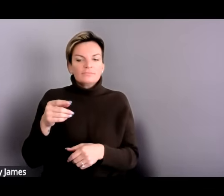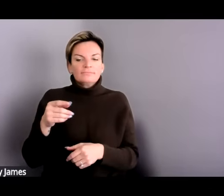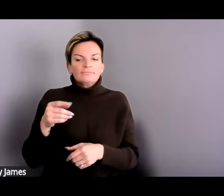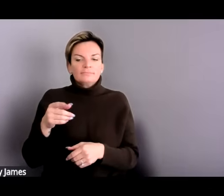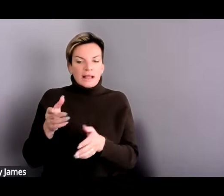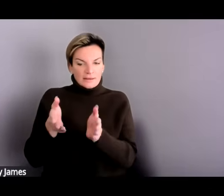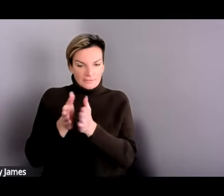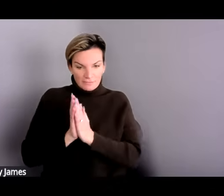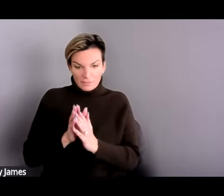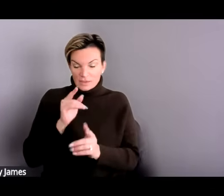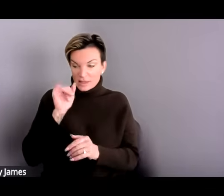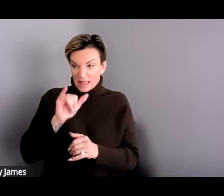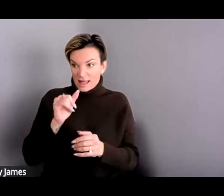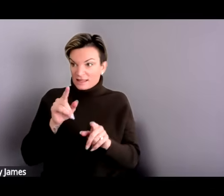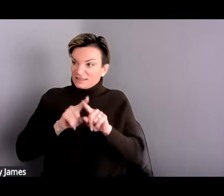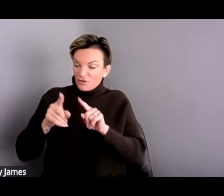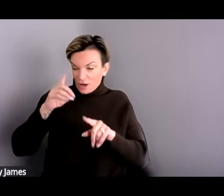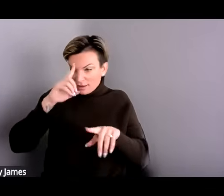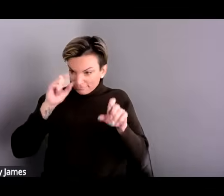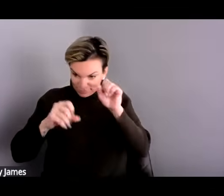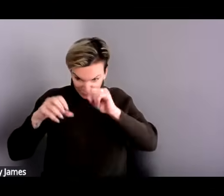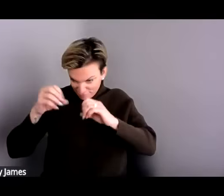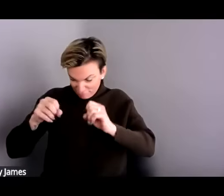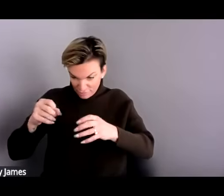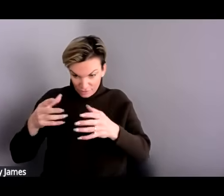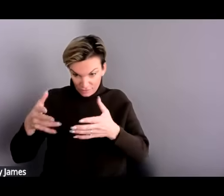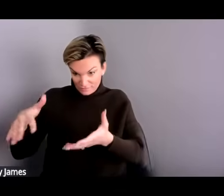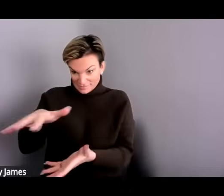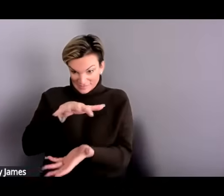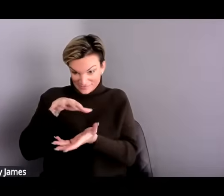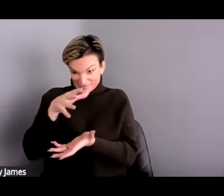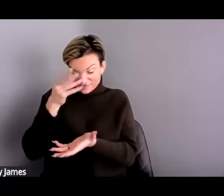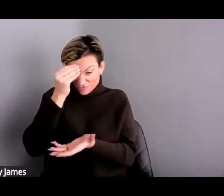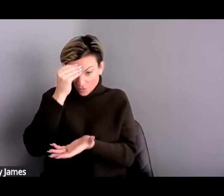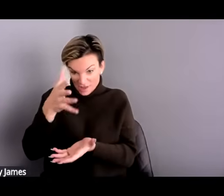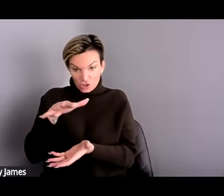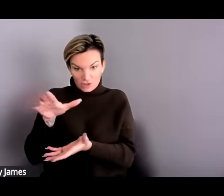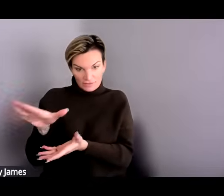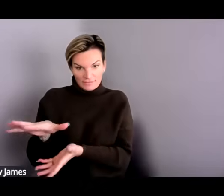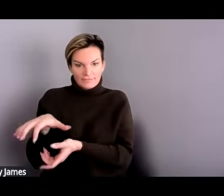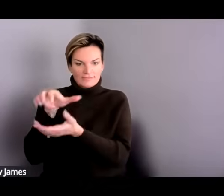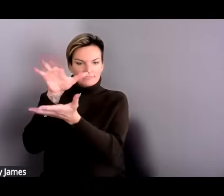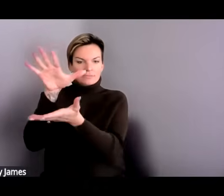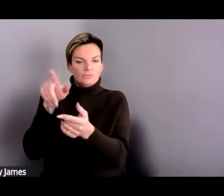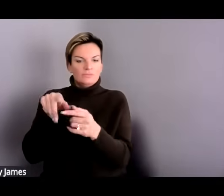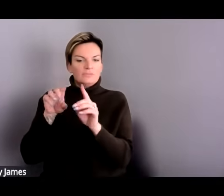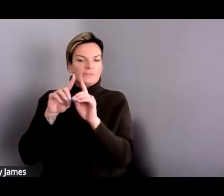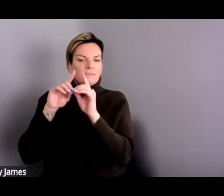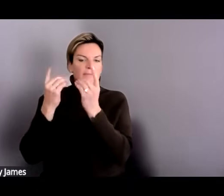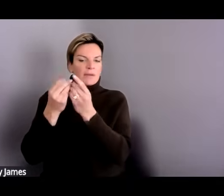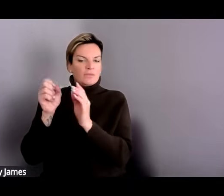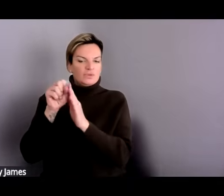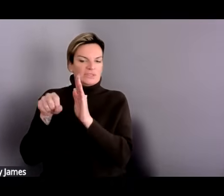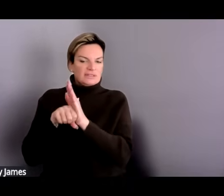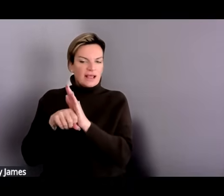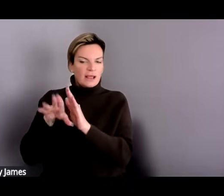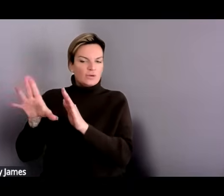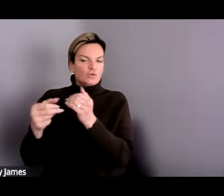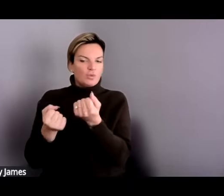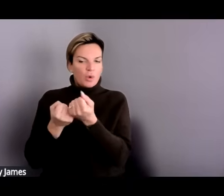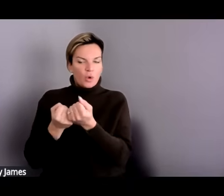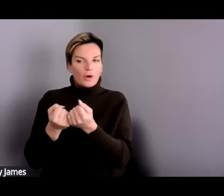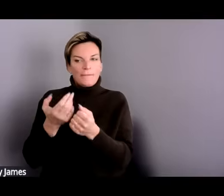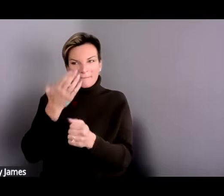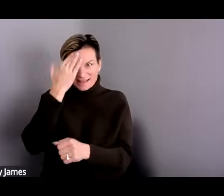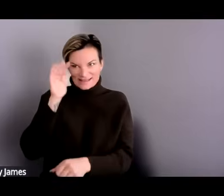request that the department, request the Department of State's support in that like lobbying side of things. I